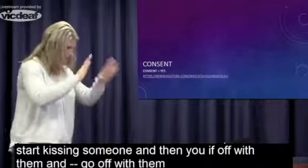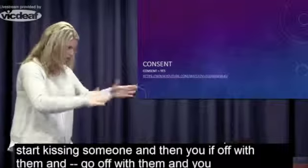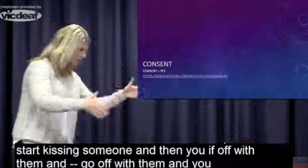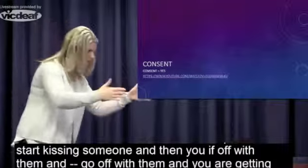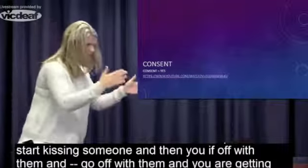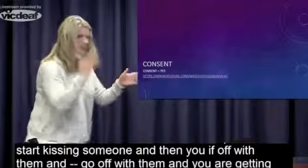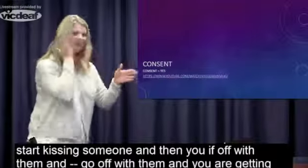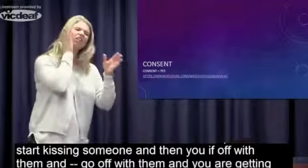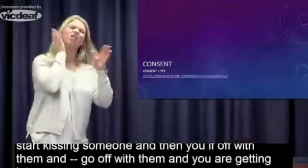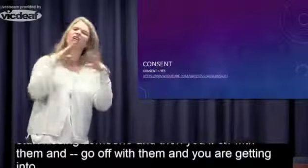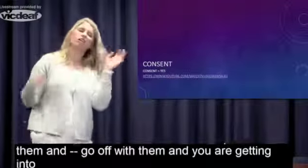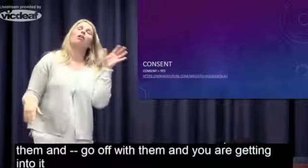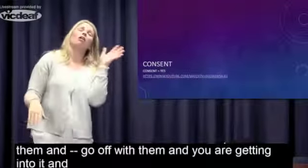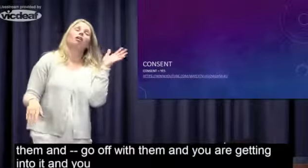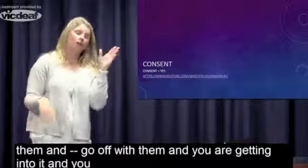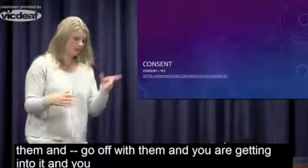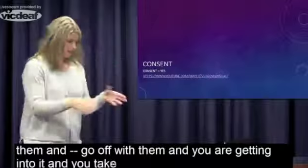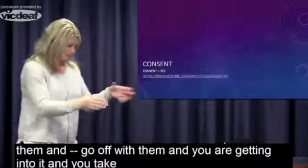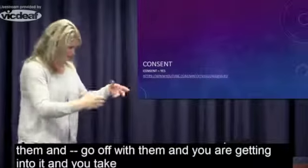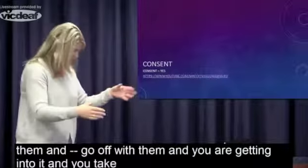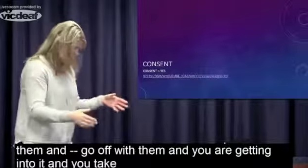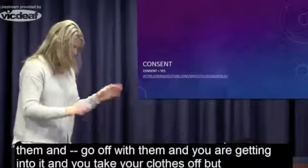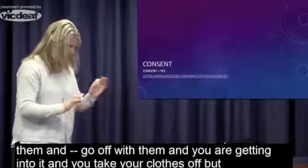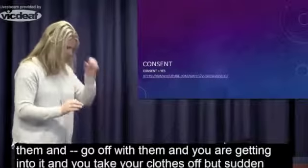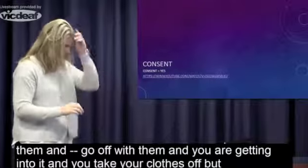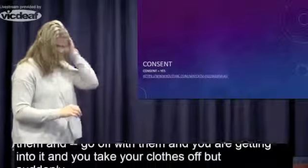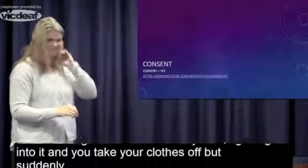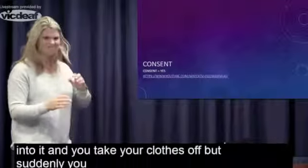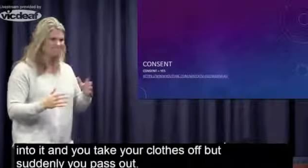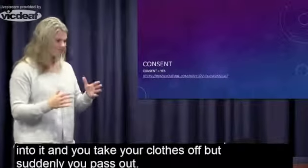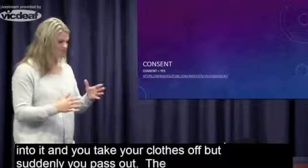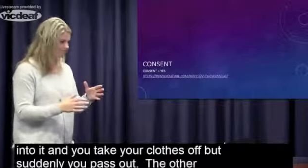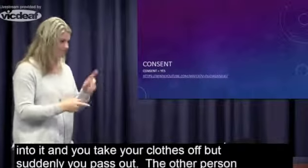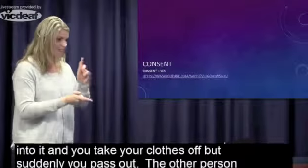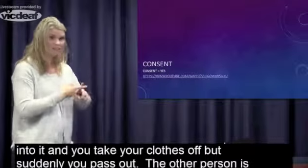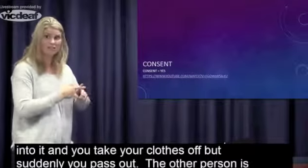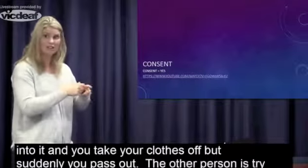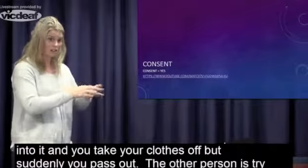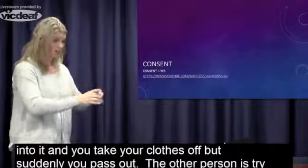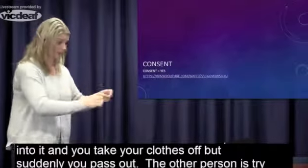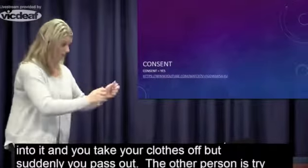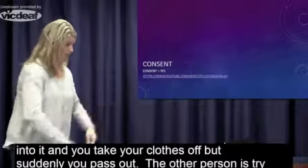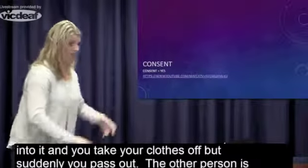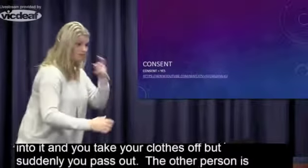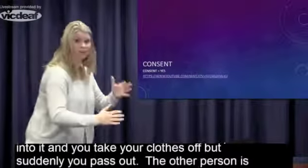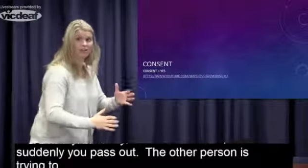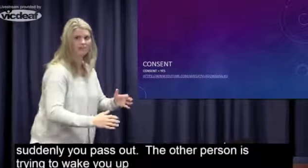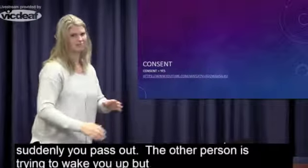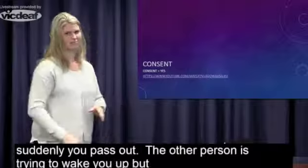out, and the other person's trying to wake you up, but you don't seem to wake up at all.